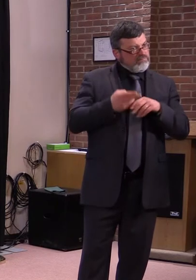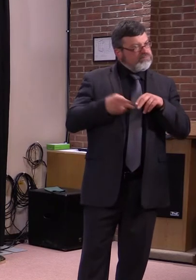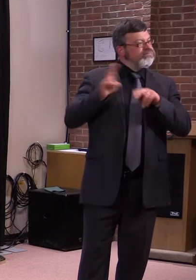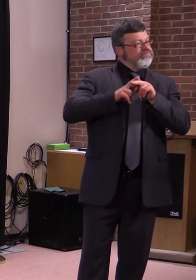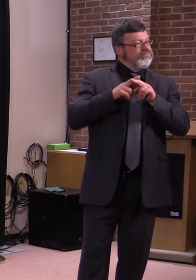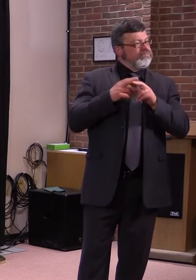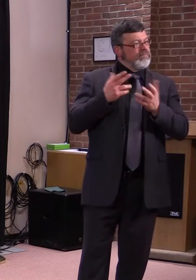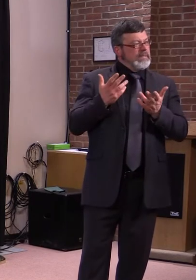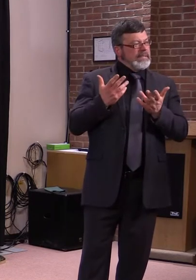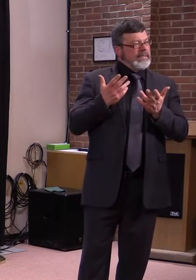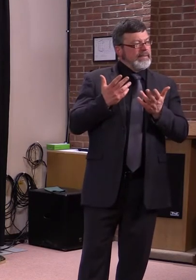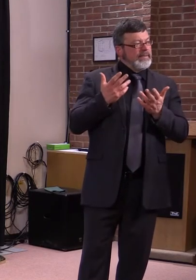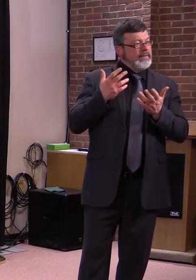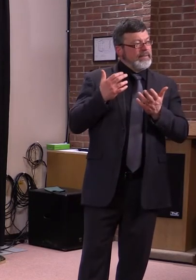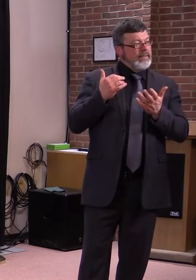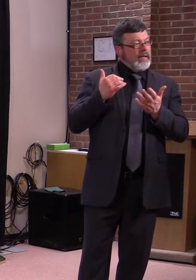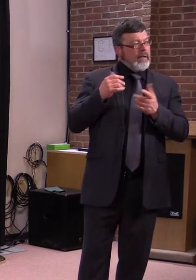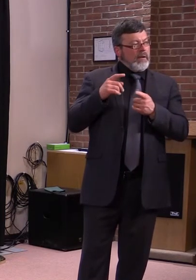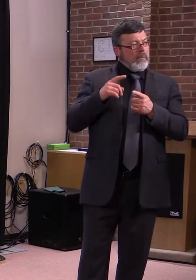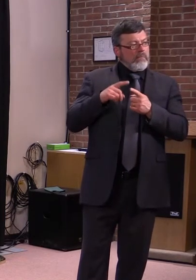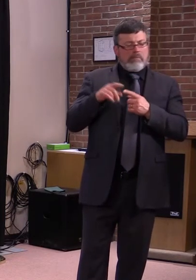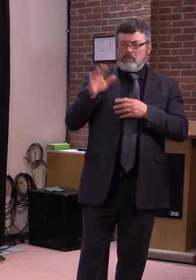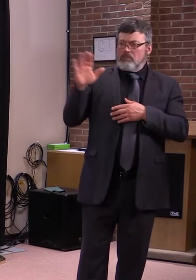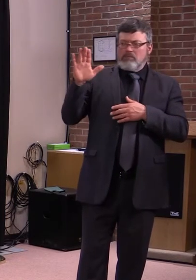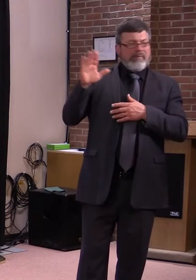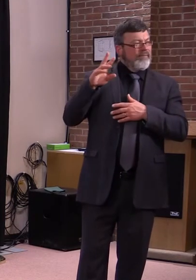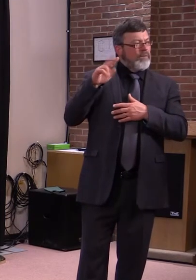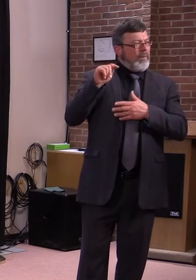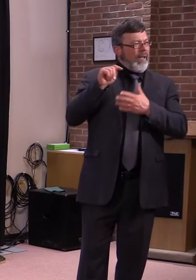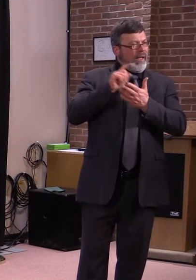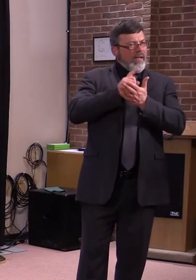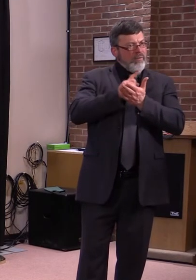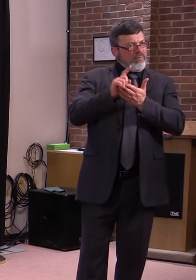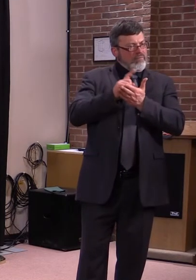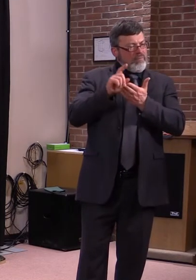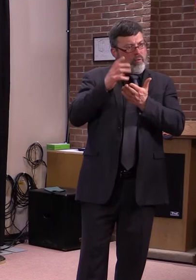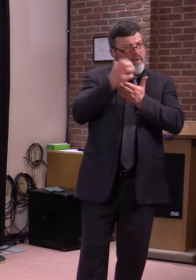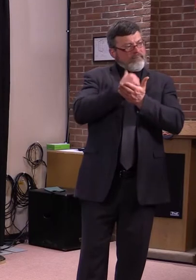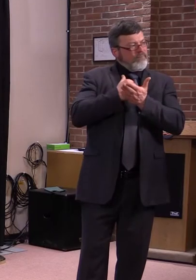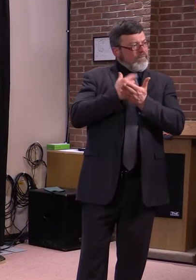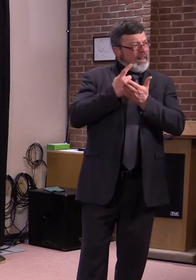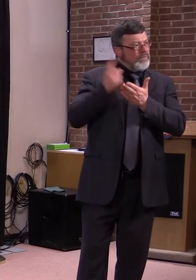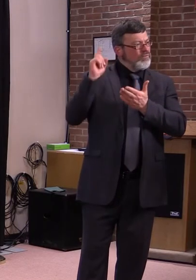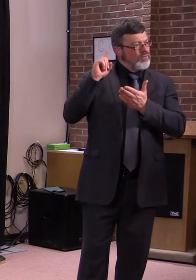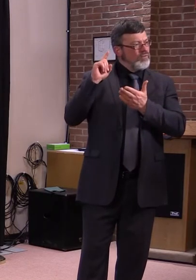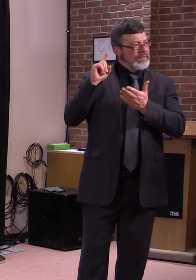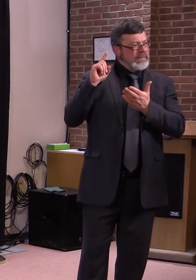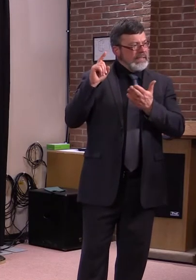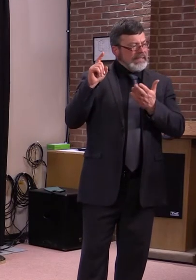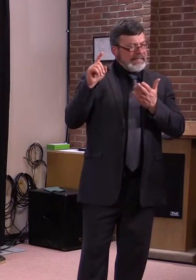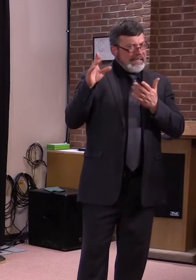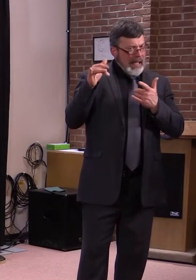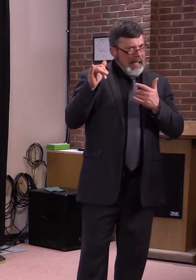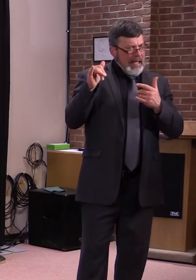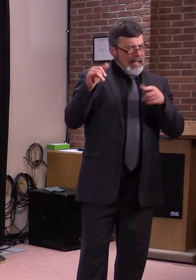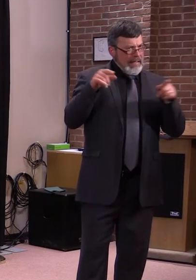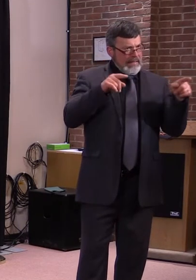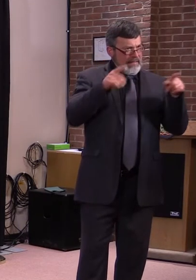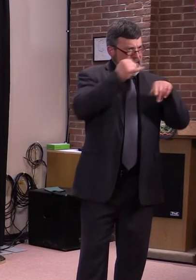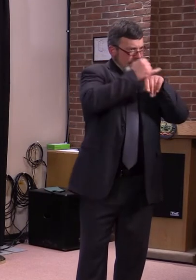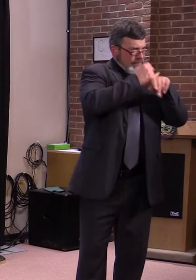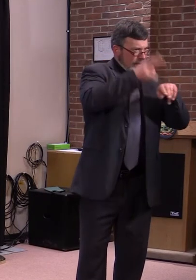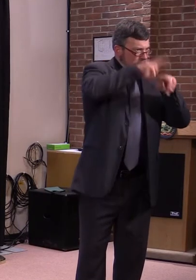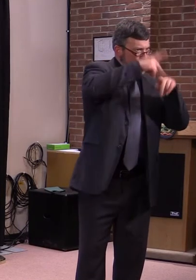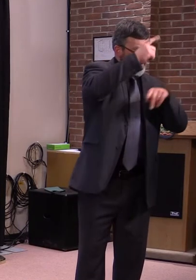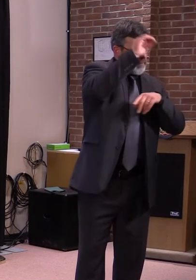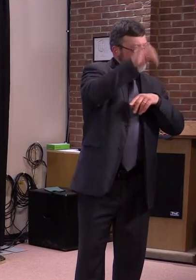revenue report from last week was pretty good. What's your take on inflation and the near future,